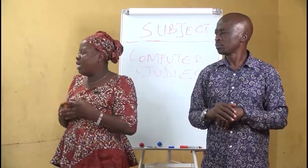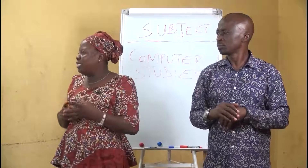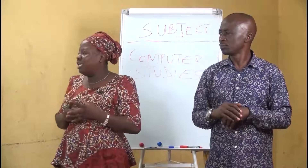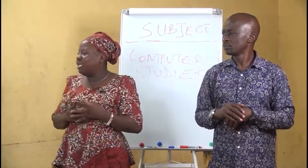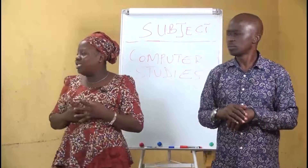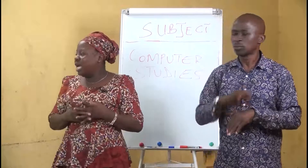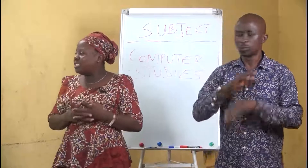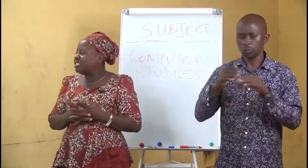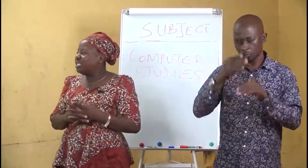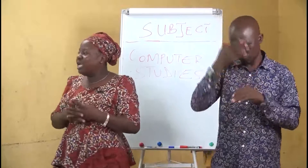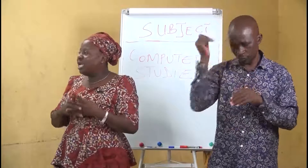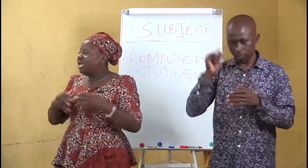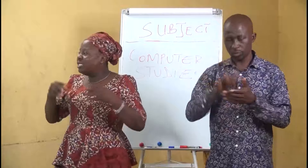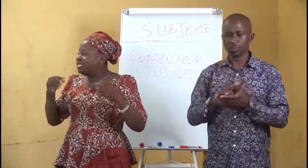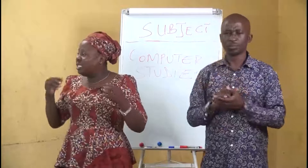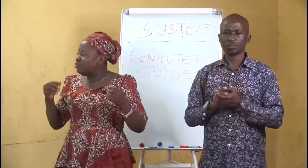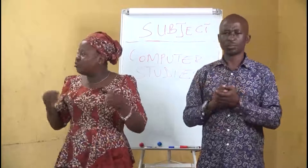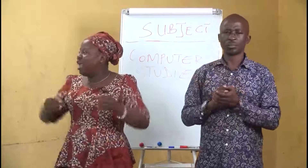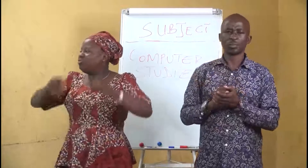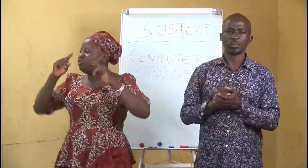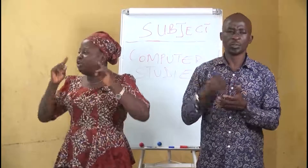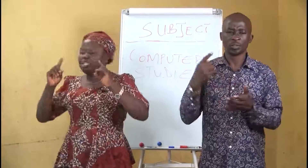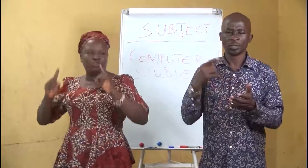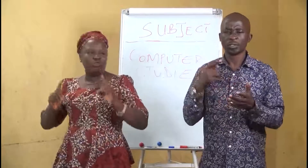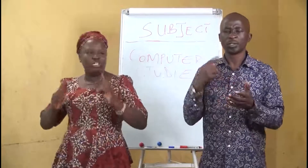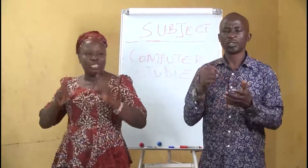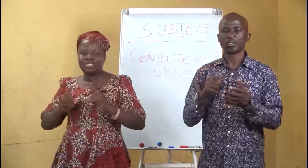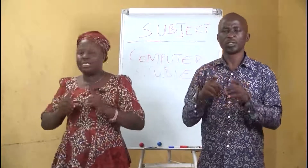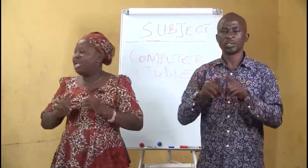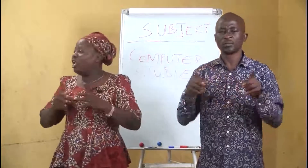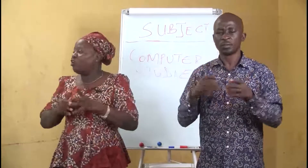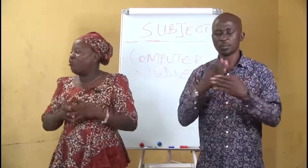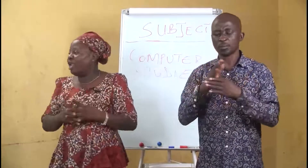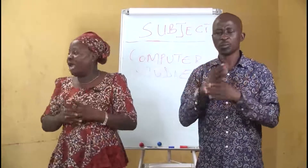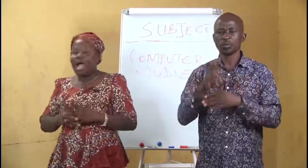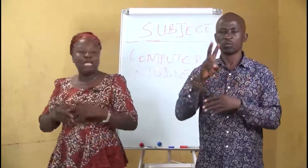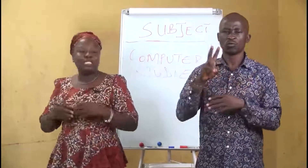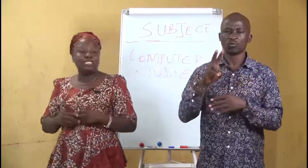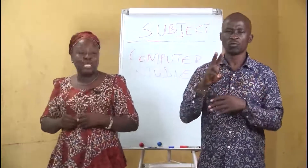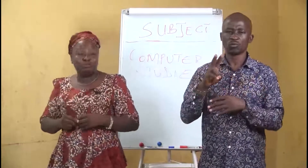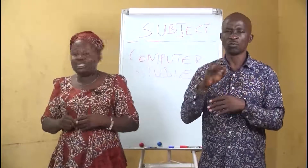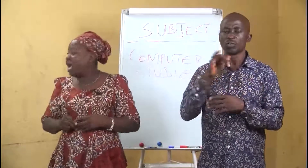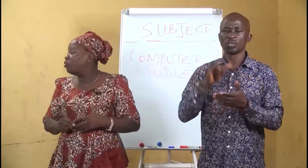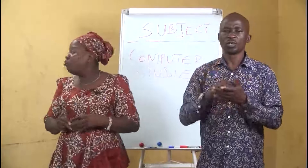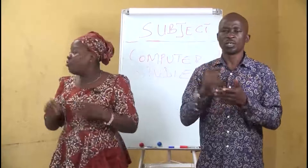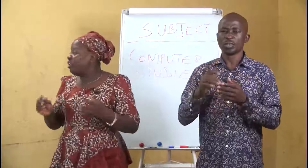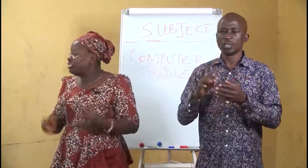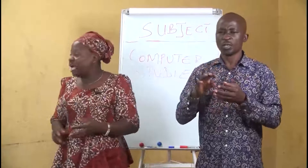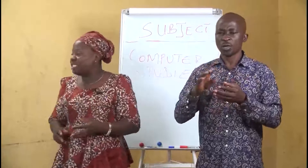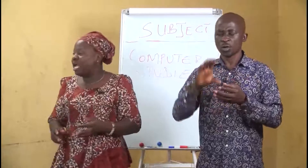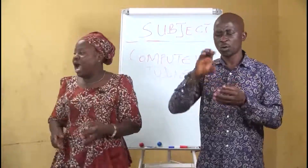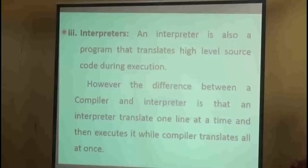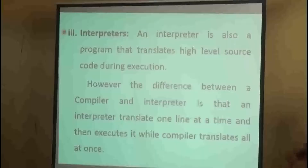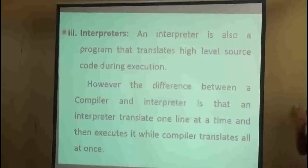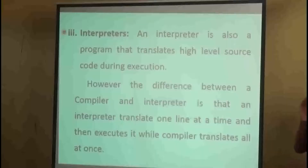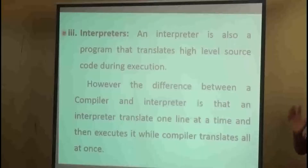Don't forget that the difference between the two is that a compiler and an interpreter is